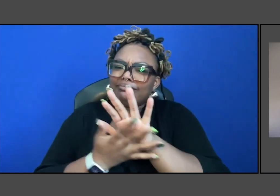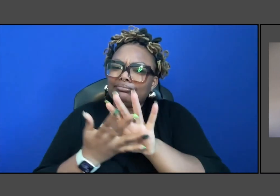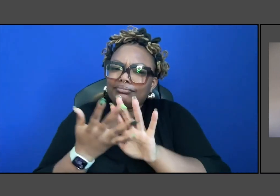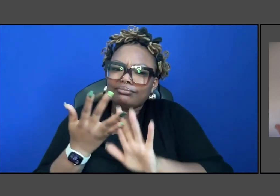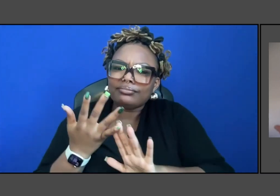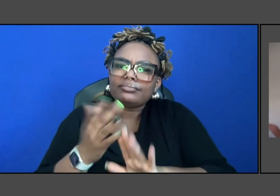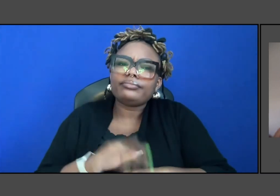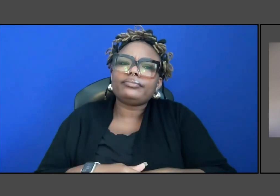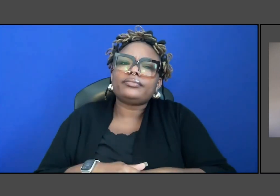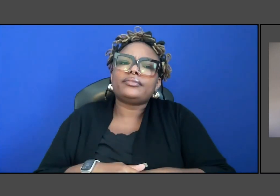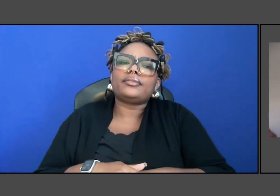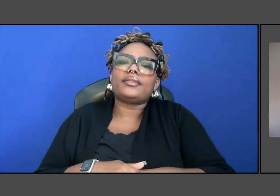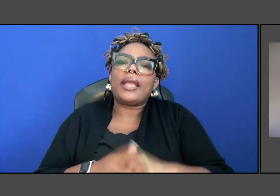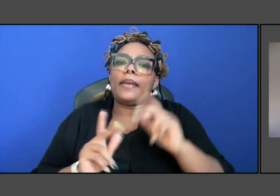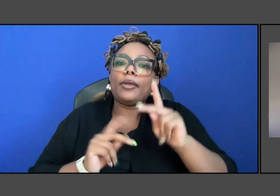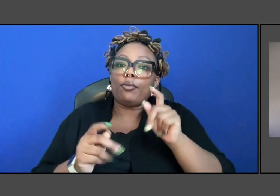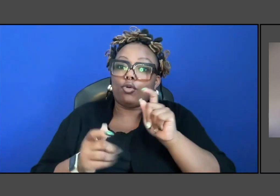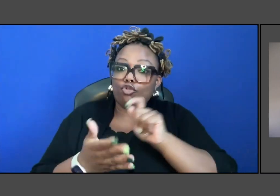playwrights,